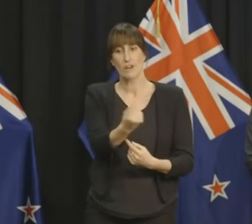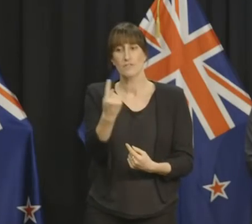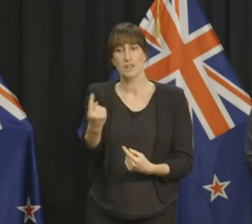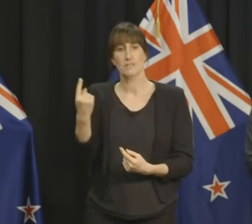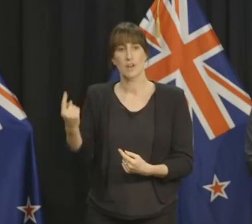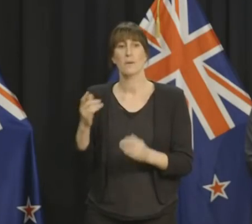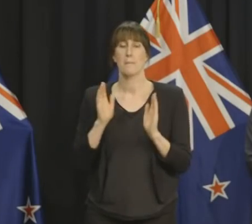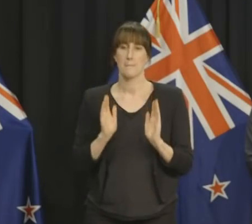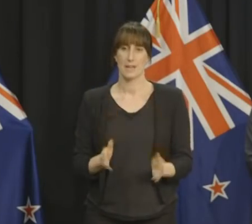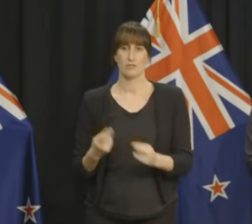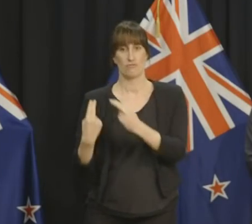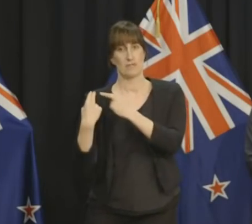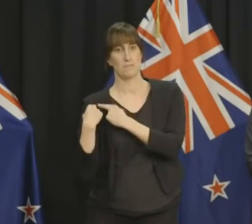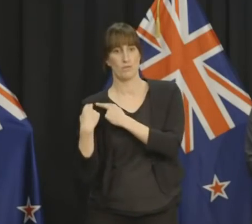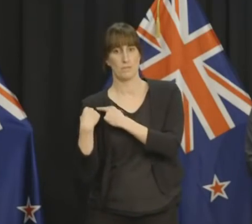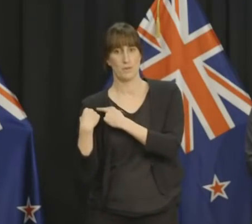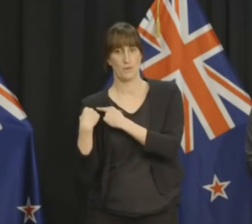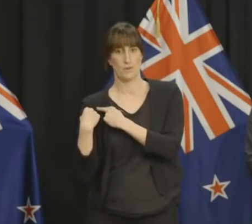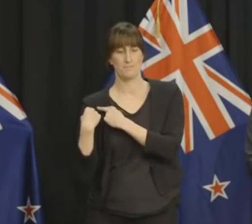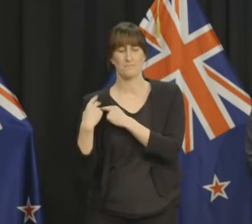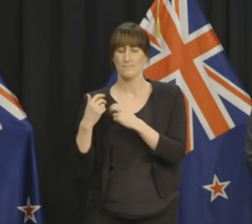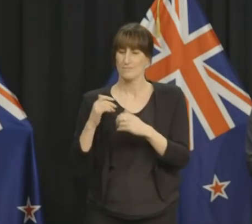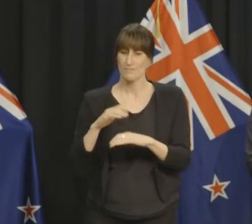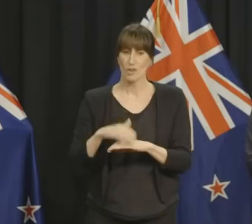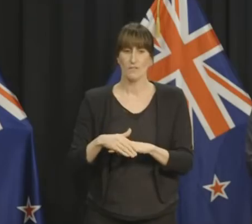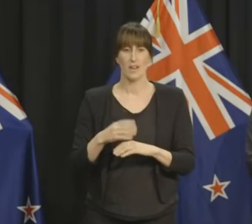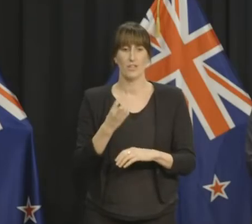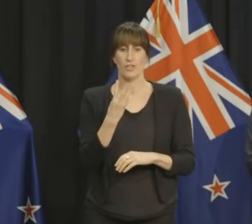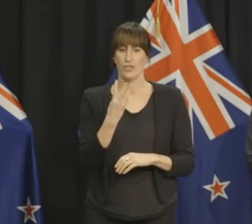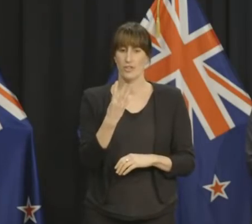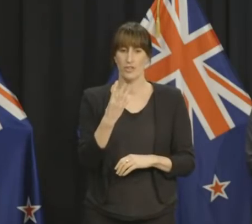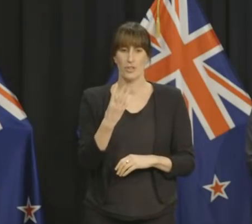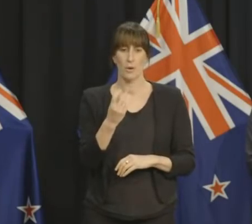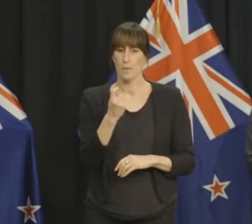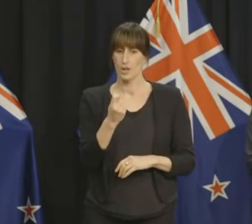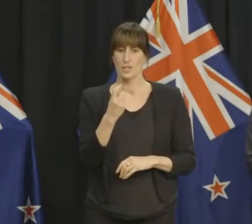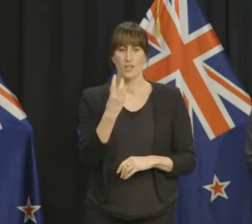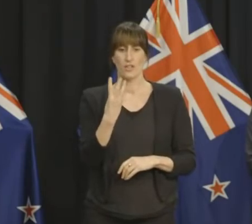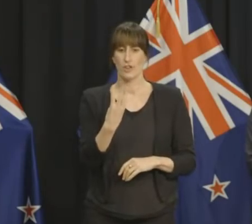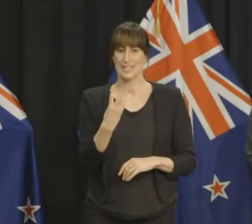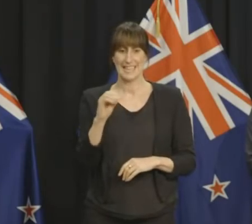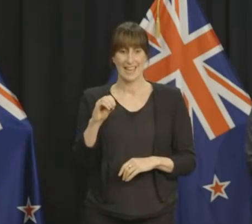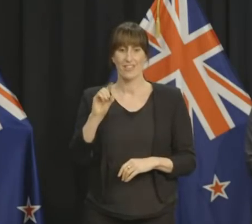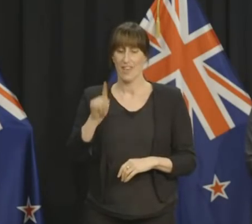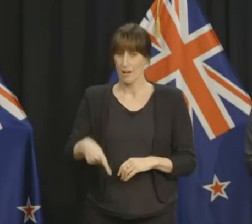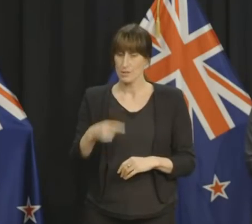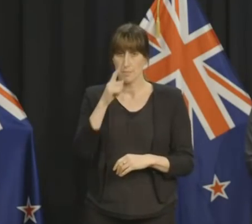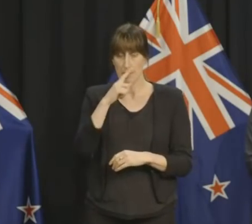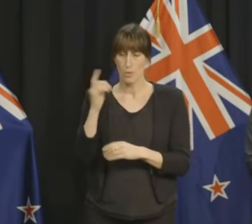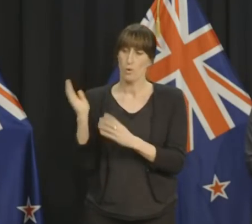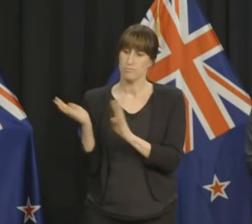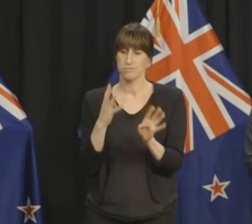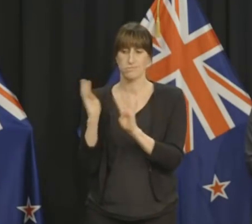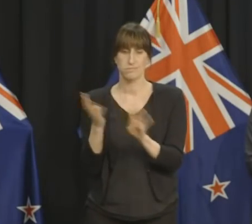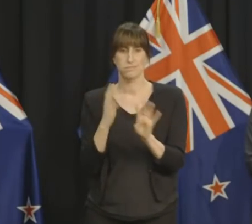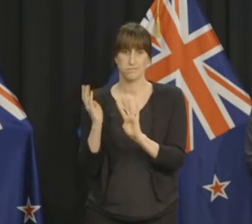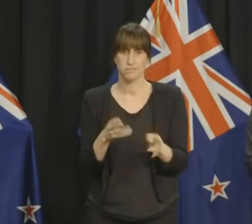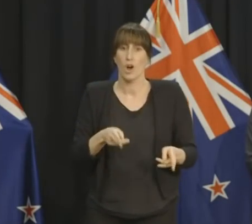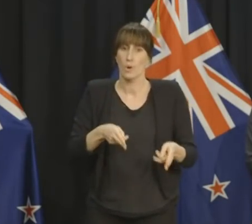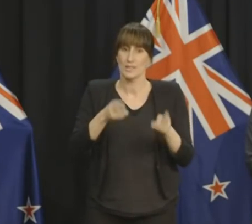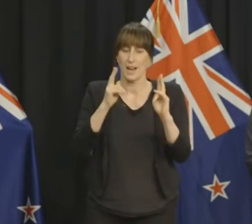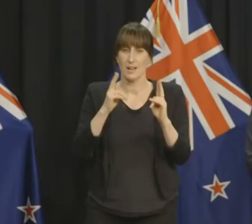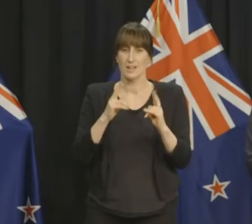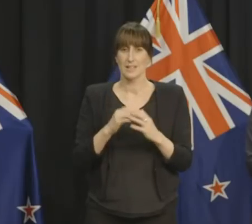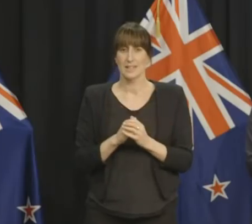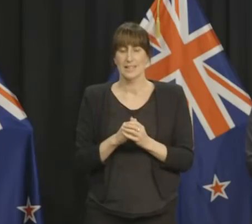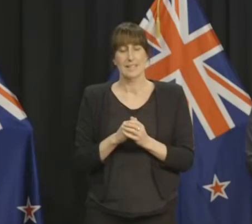We've had nearly 30,000 people through these facilities with 2 recent abscondees, and so we are looking at an increasing challenge